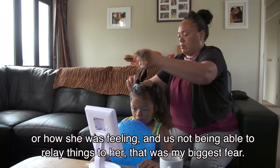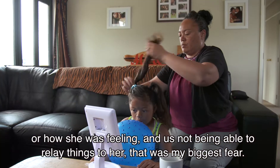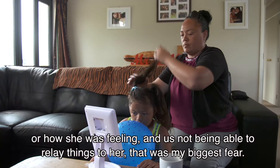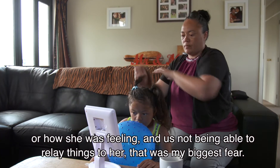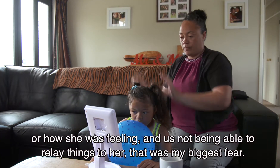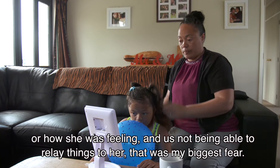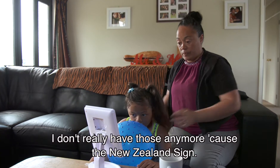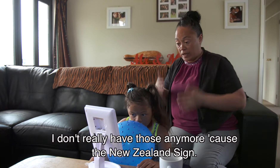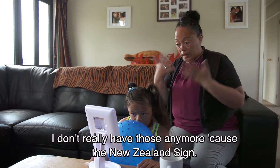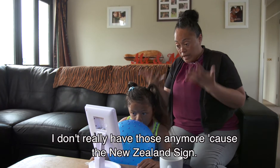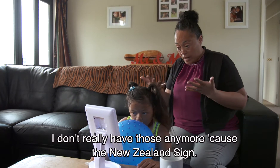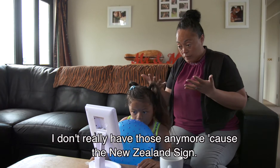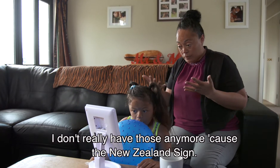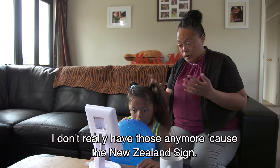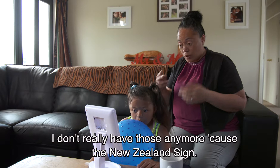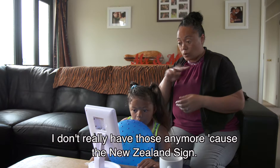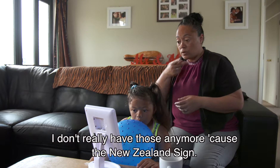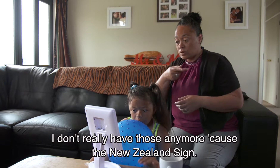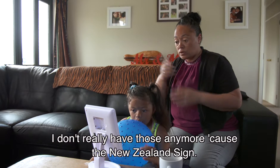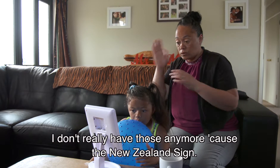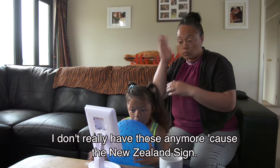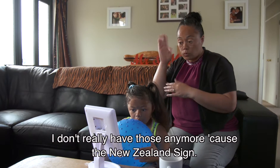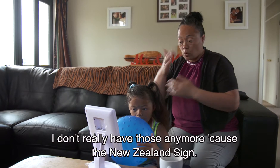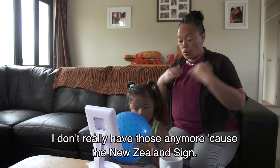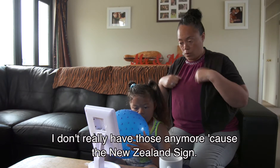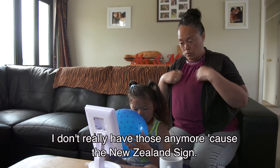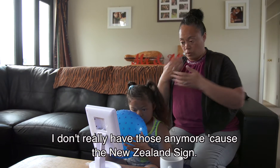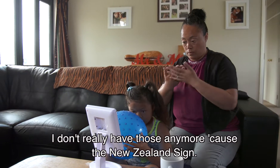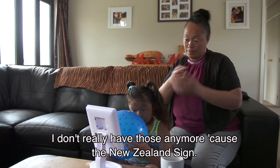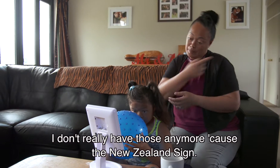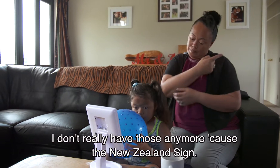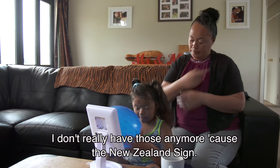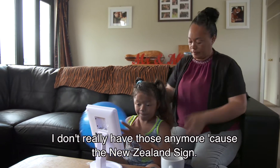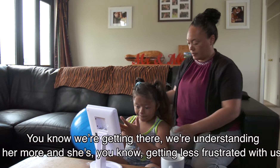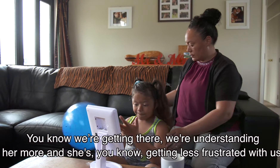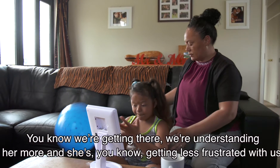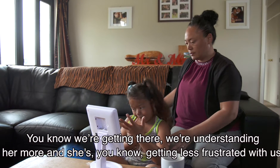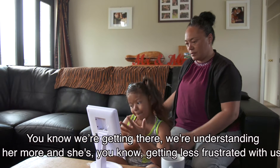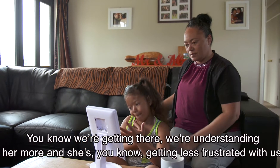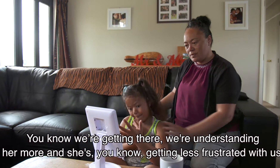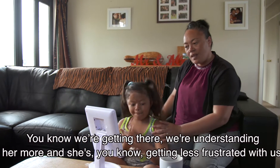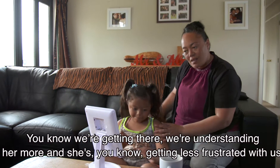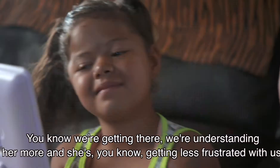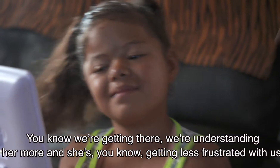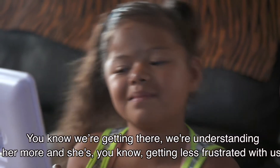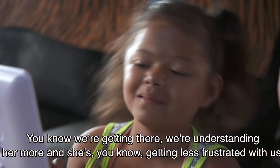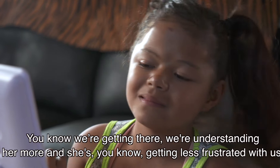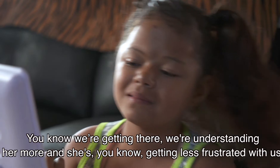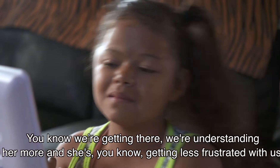was my biggest fear. I don't really have those anymore. Because with New Zealand Sign, you know, we're getting there, we're understanding her more, and